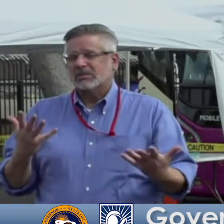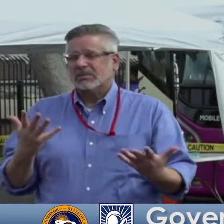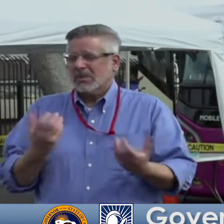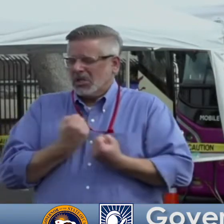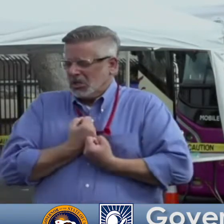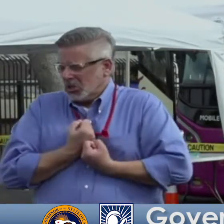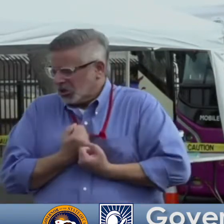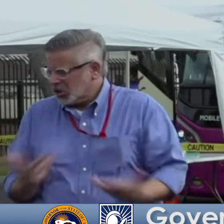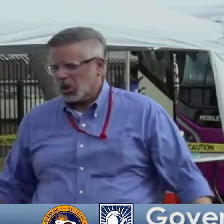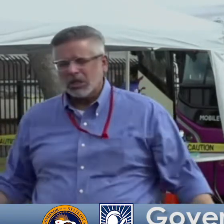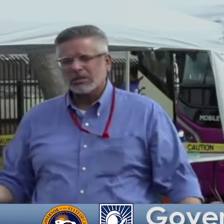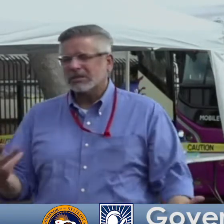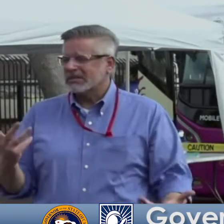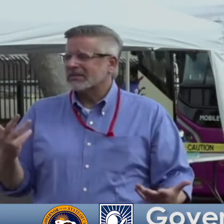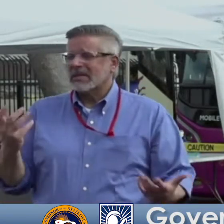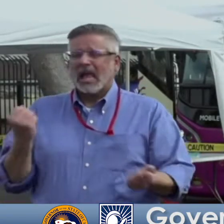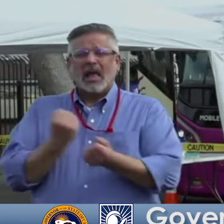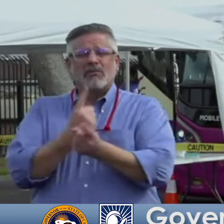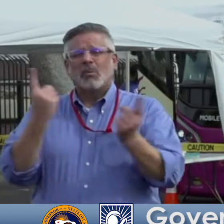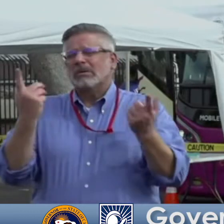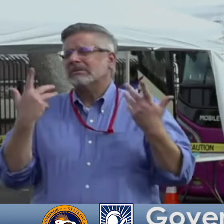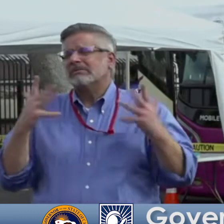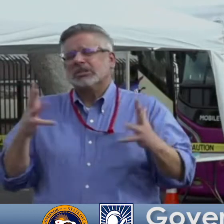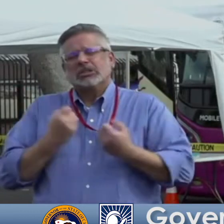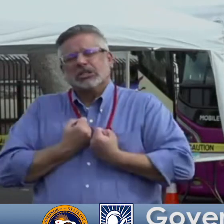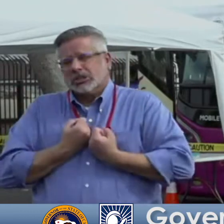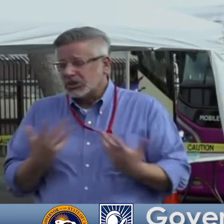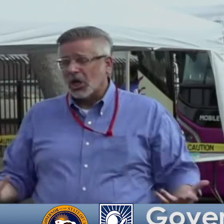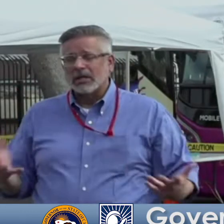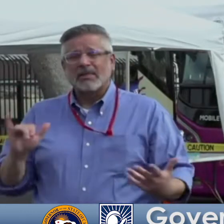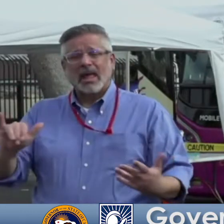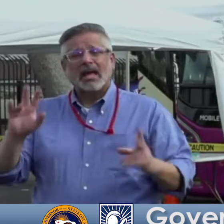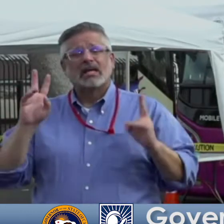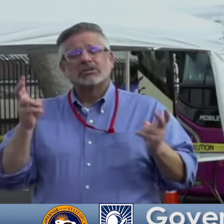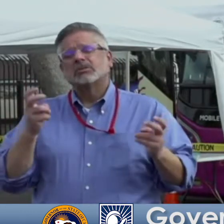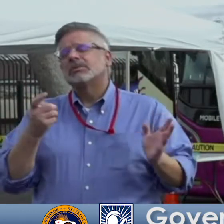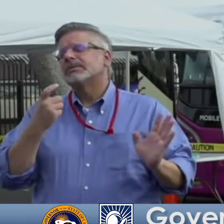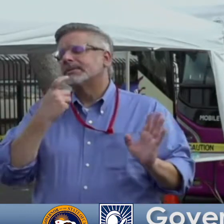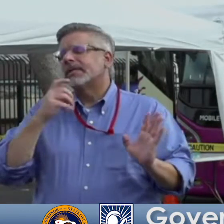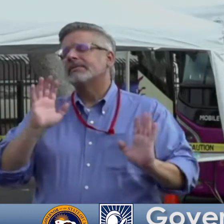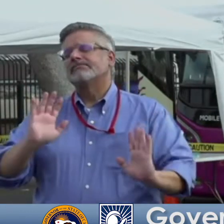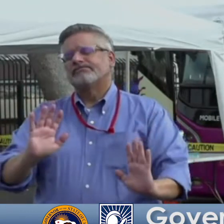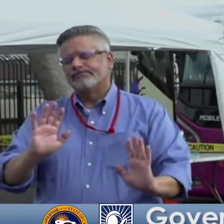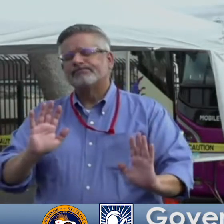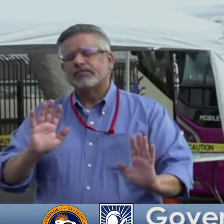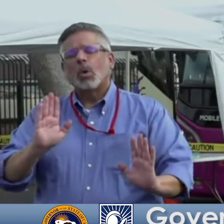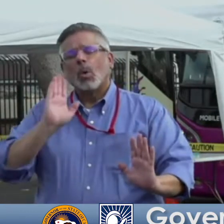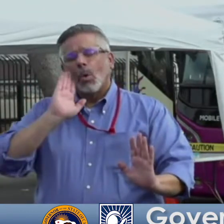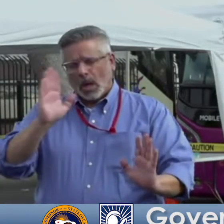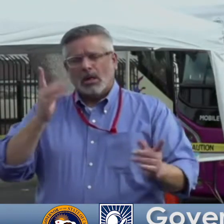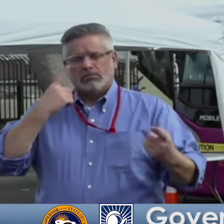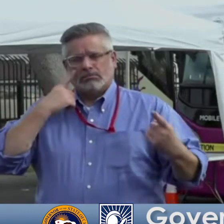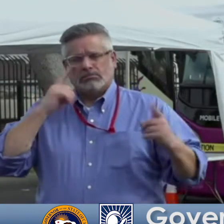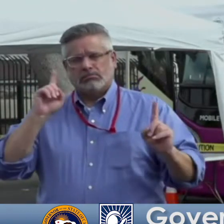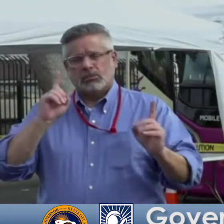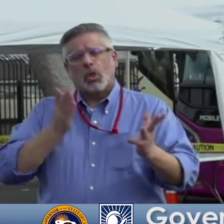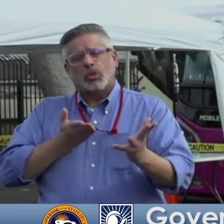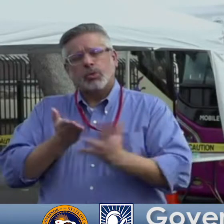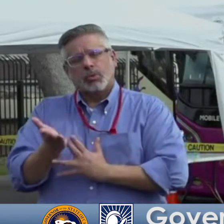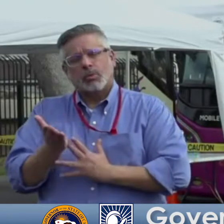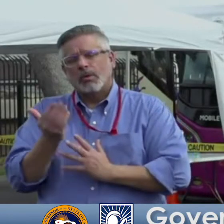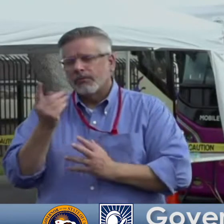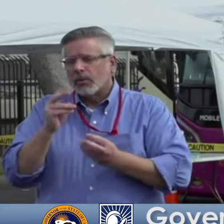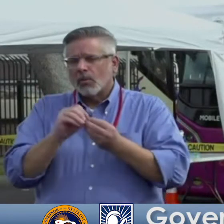Every single one of you are exhausted by this. And all I'm going to say is we're going to get through this. Just a few more